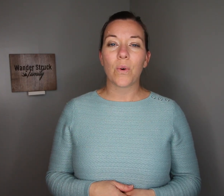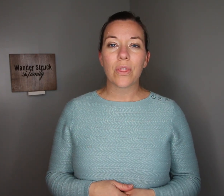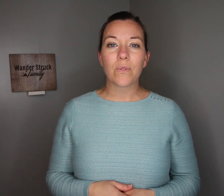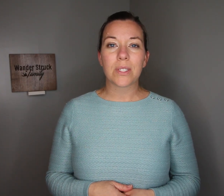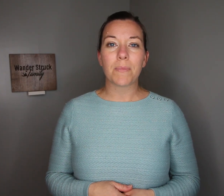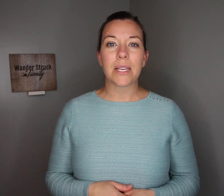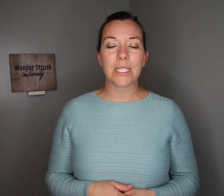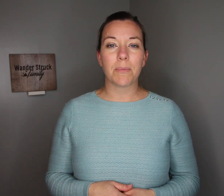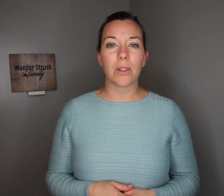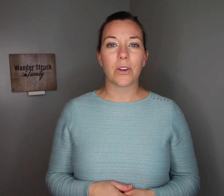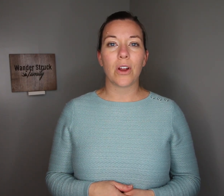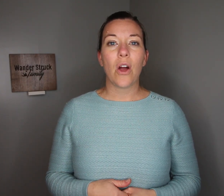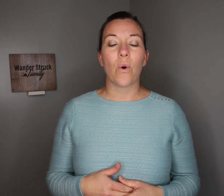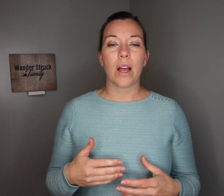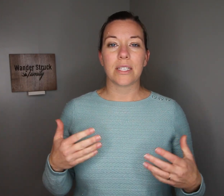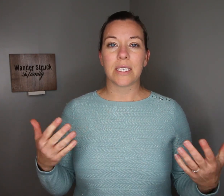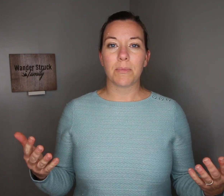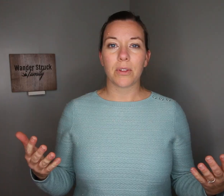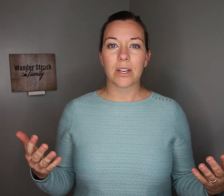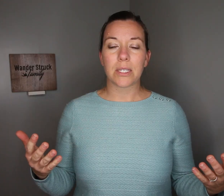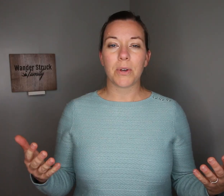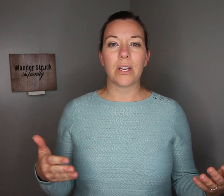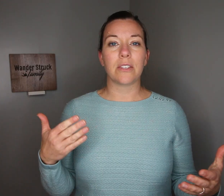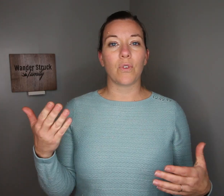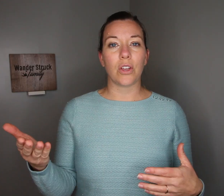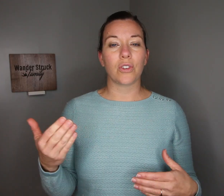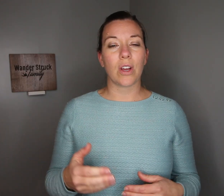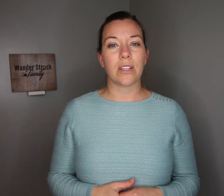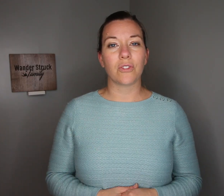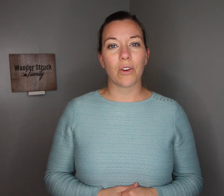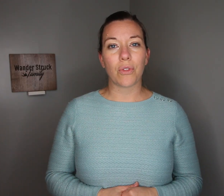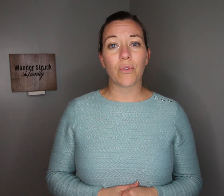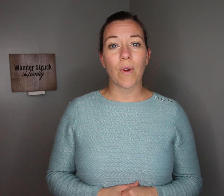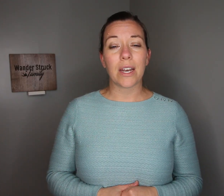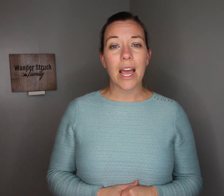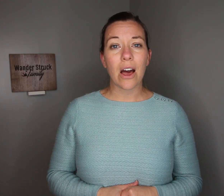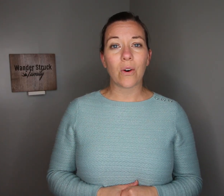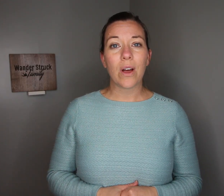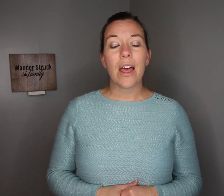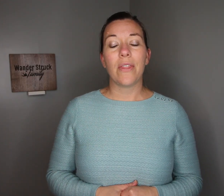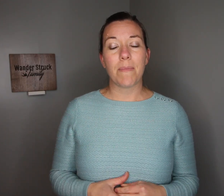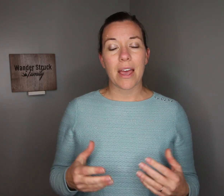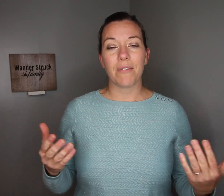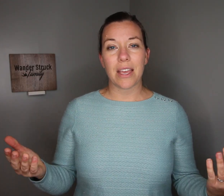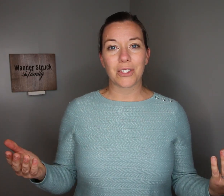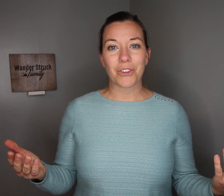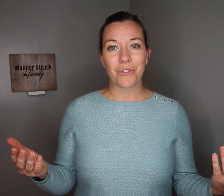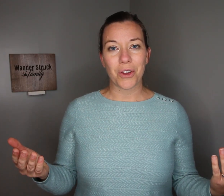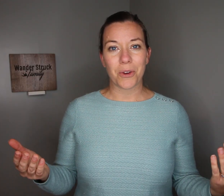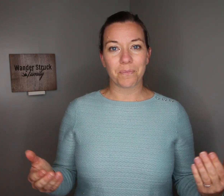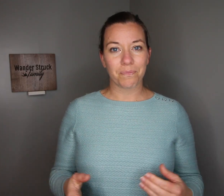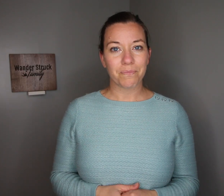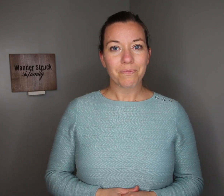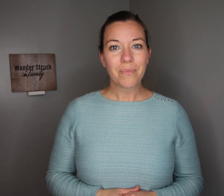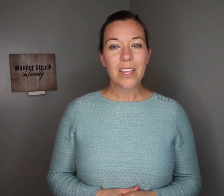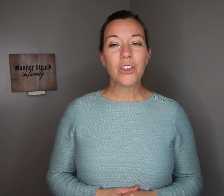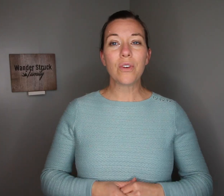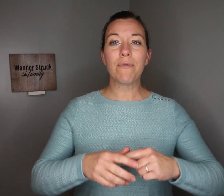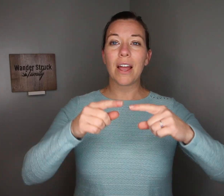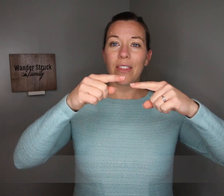through something similar or has a similar experience of what you're trying to struggle through right now. They may have the answer for you. You can find that